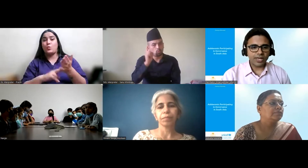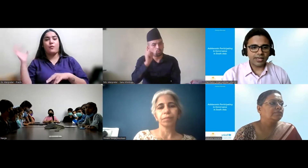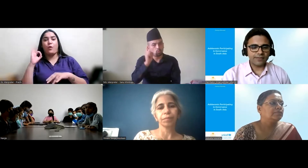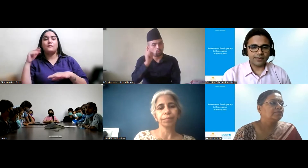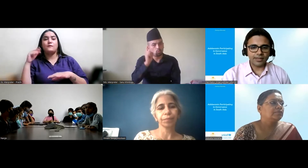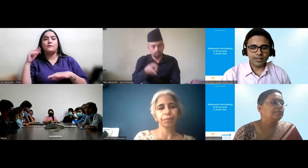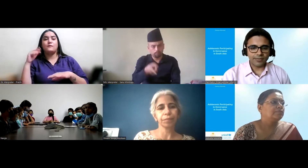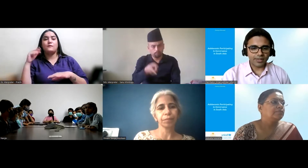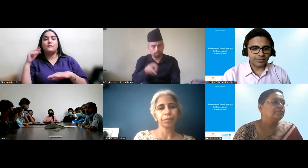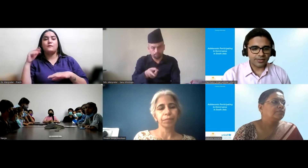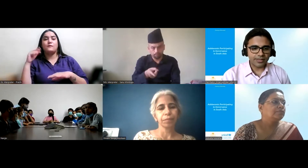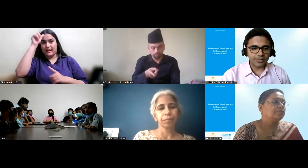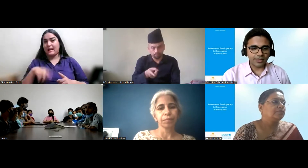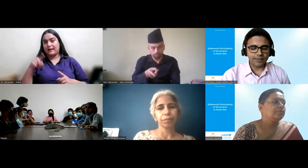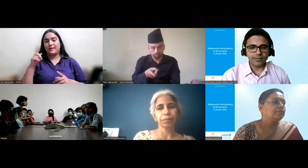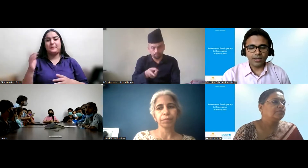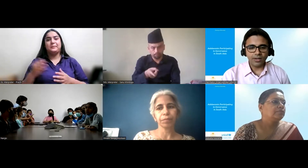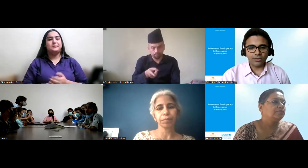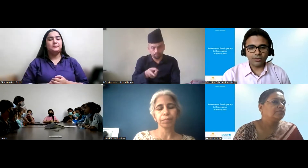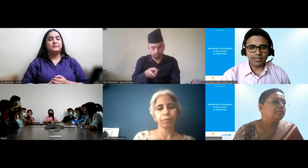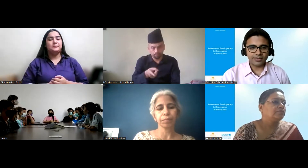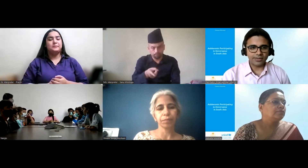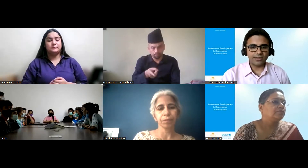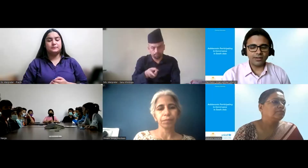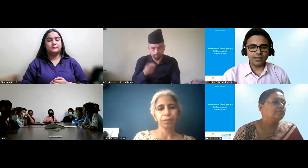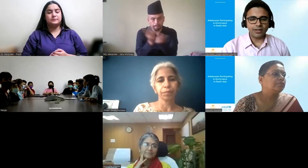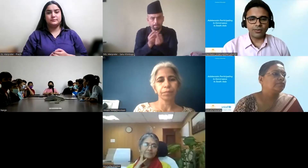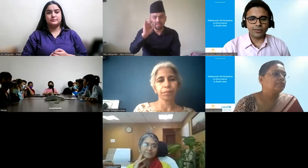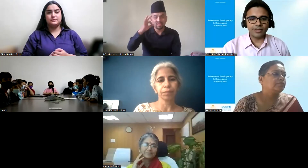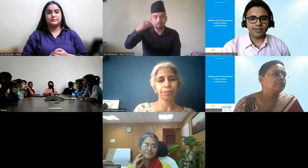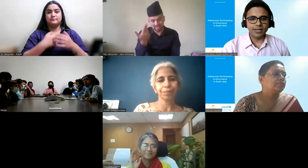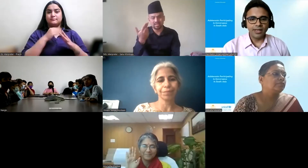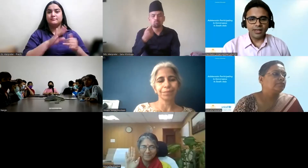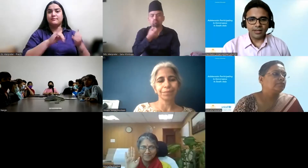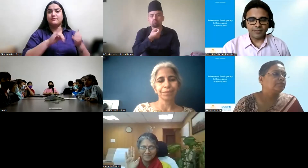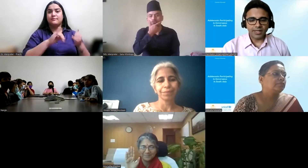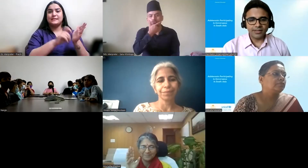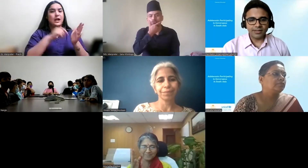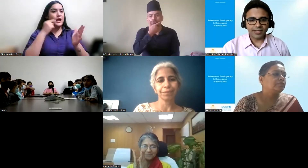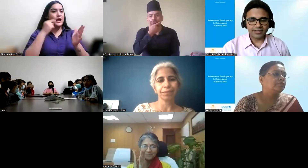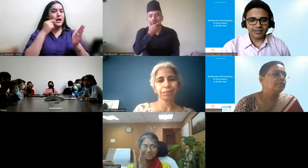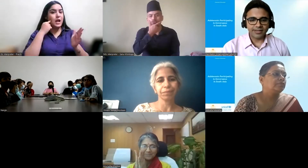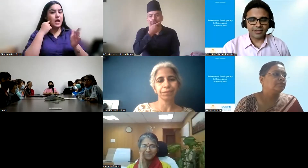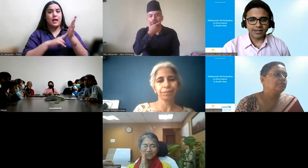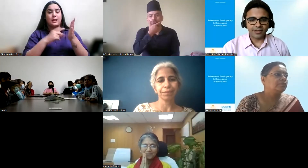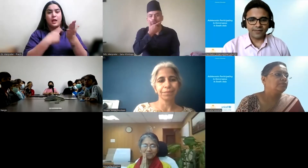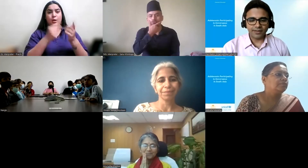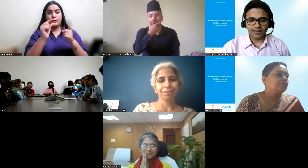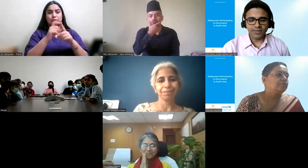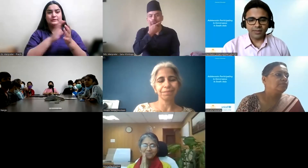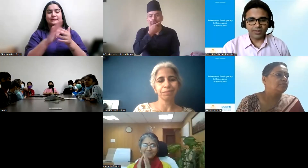also have Sri Anuradha Shankar, who is Additional Director General